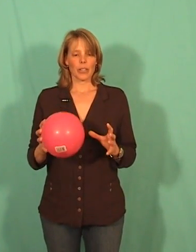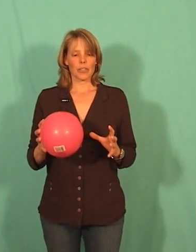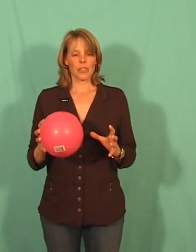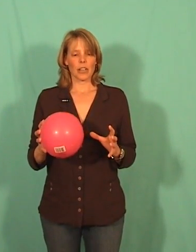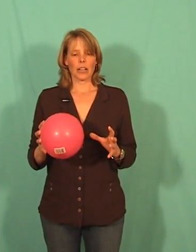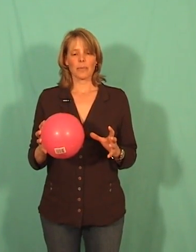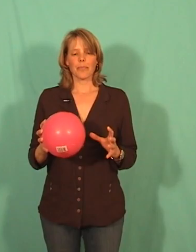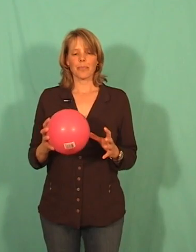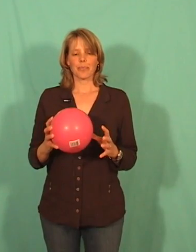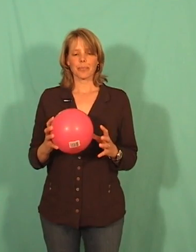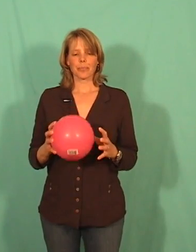the song.